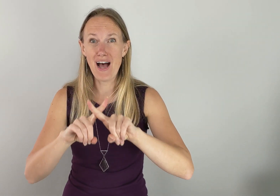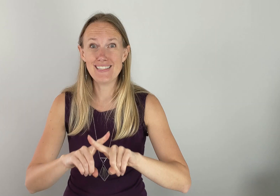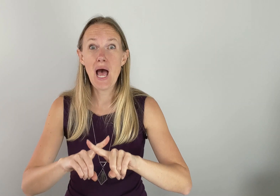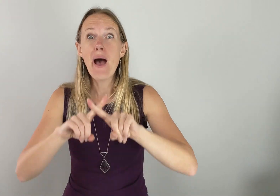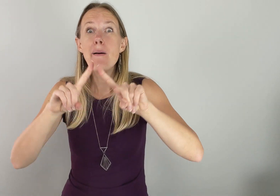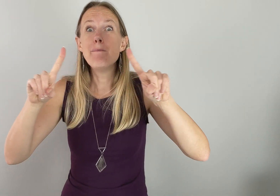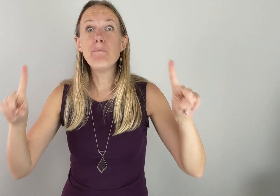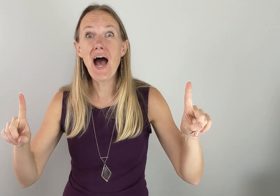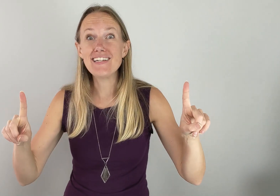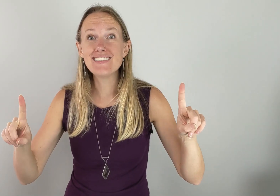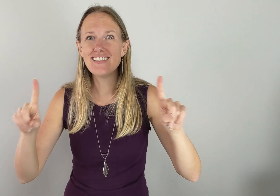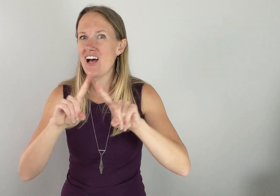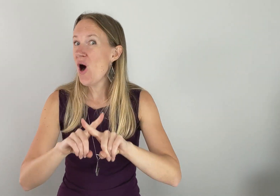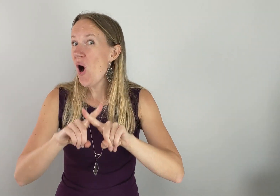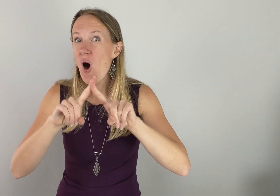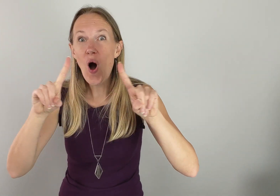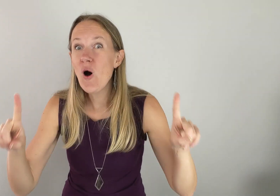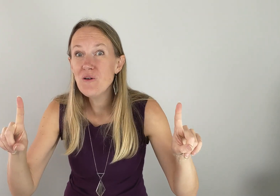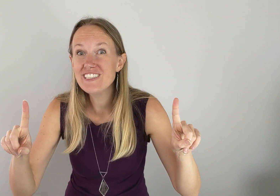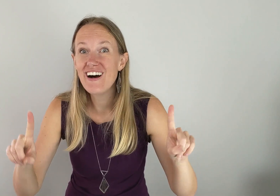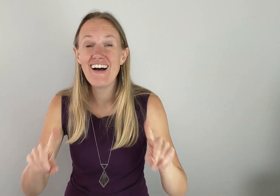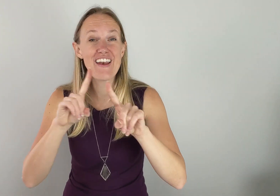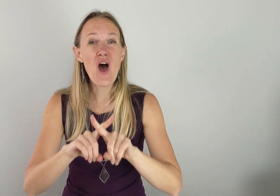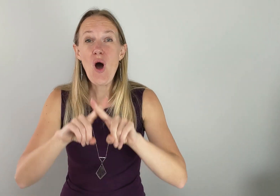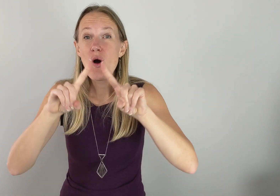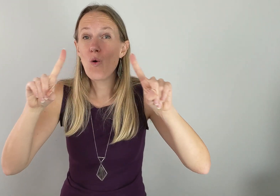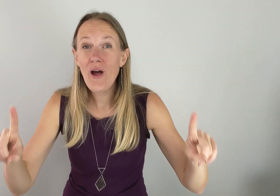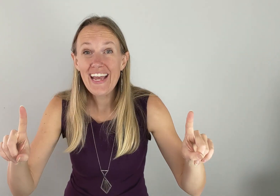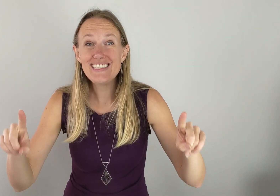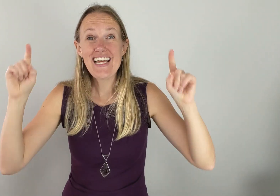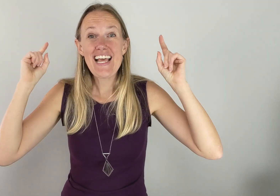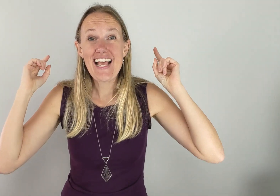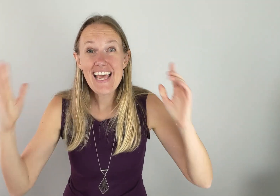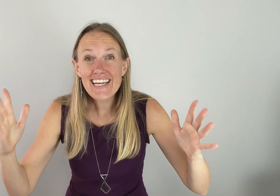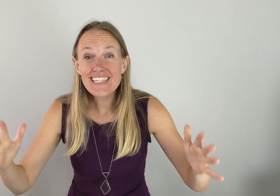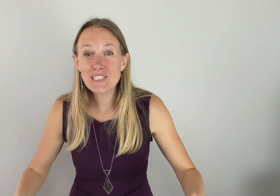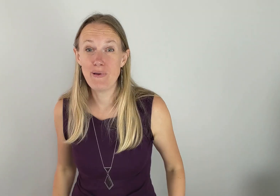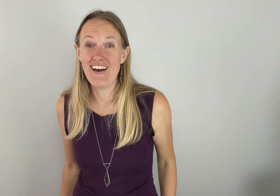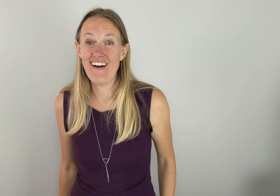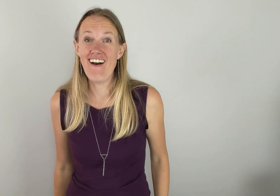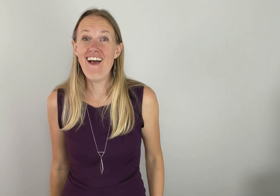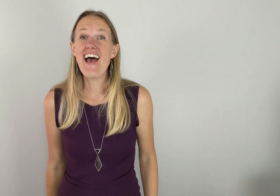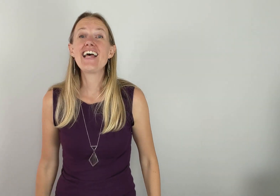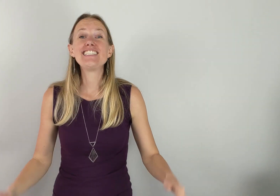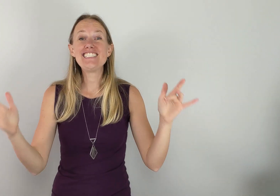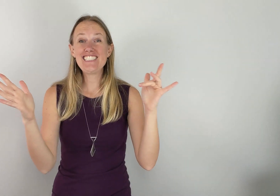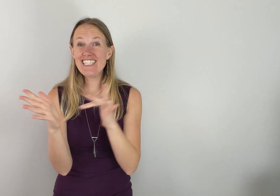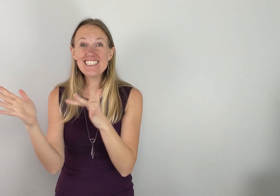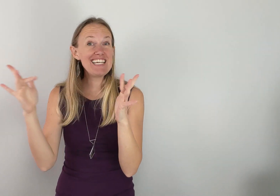but. But, hold on, wait, it gets better.